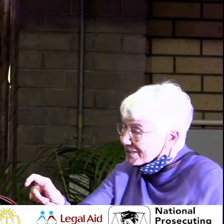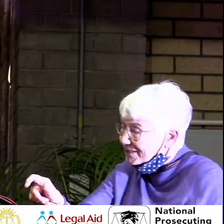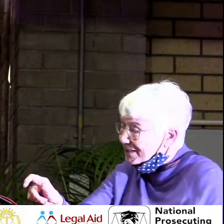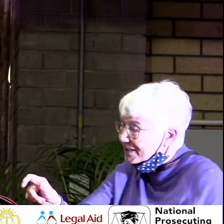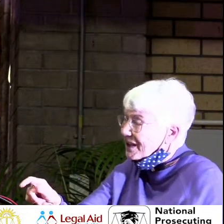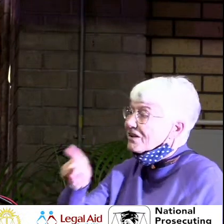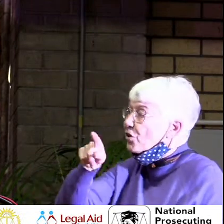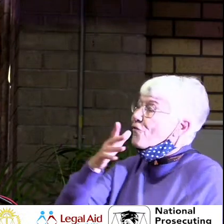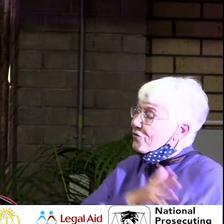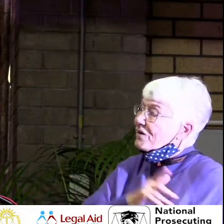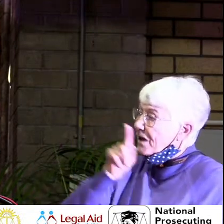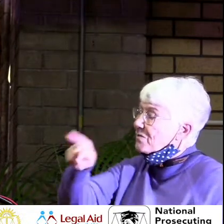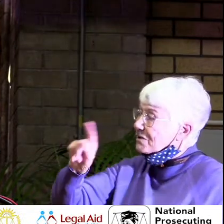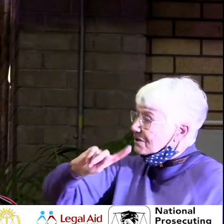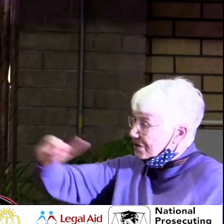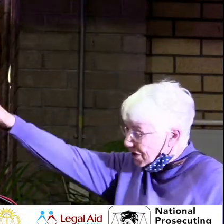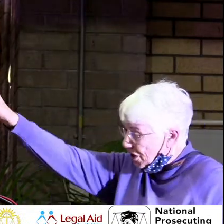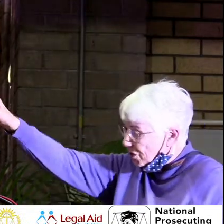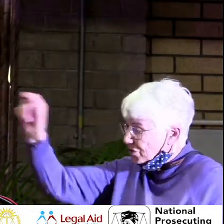Do you have a pen?